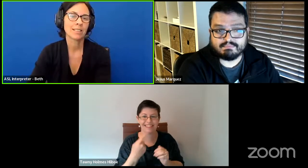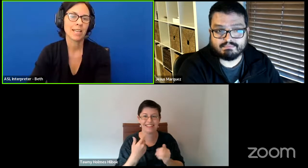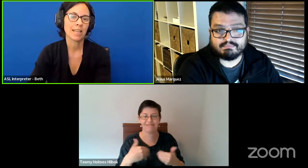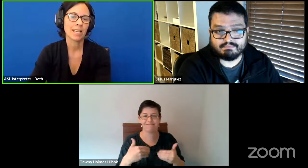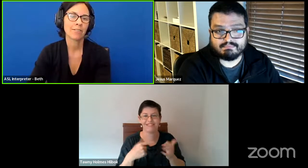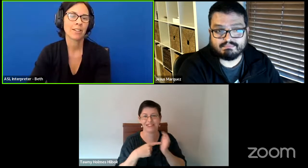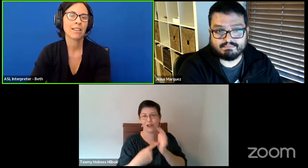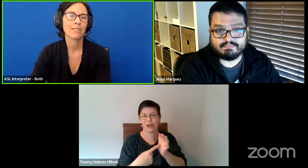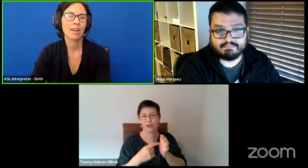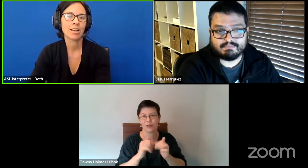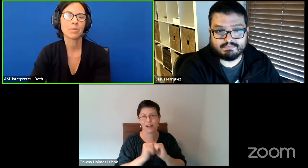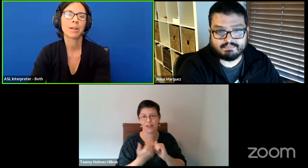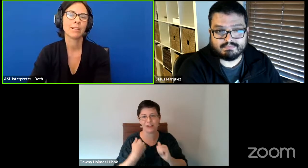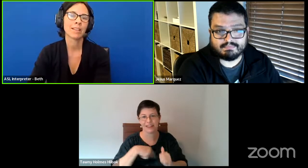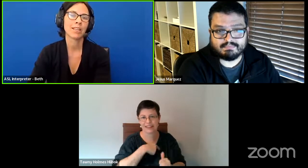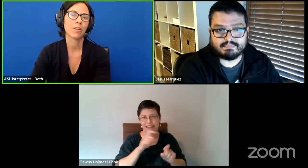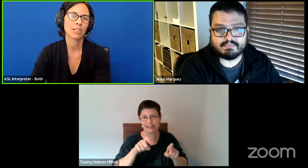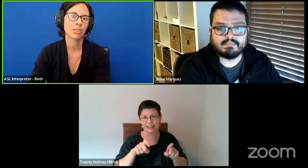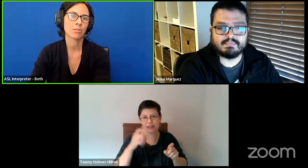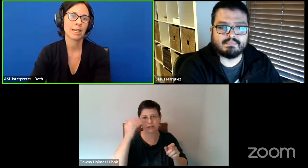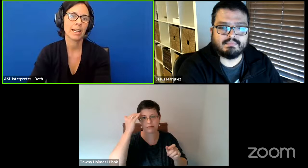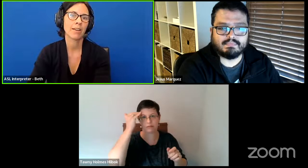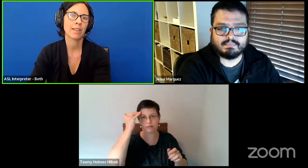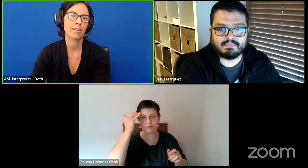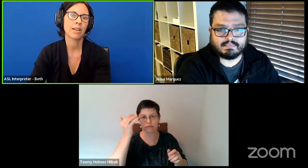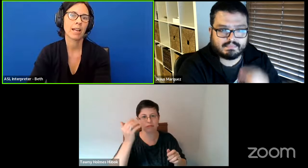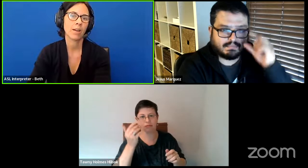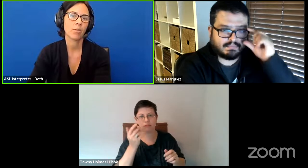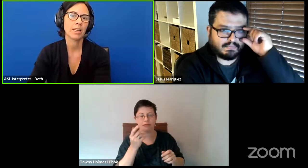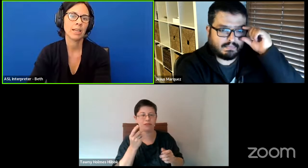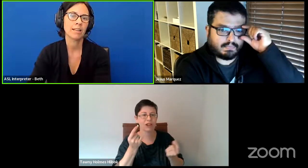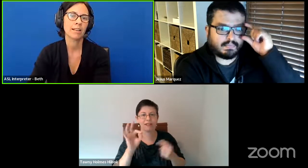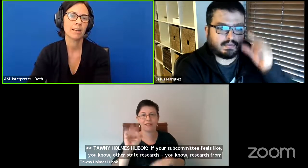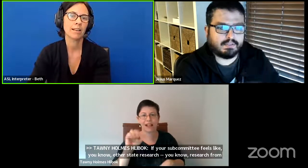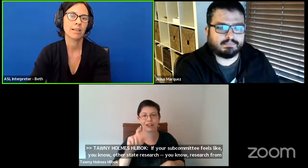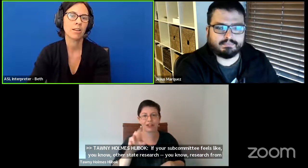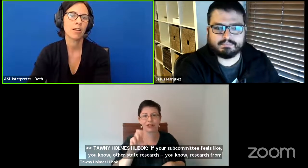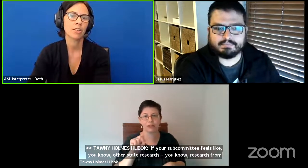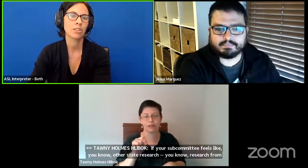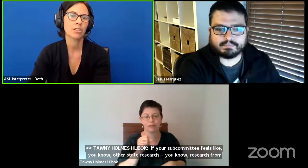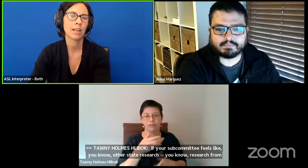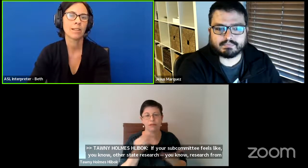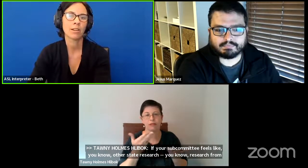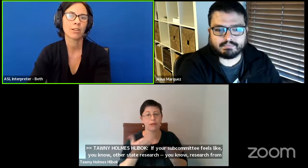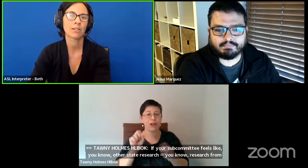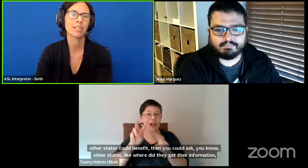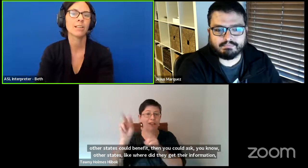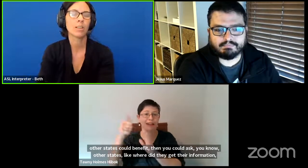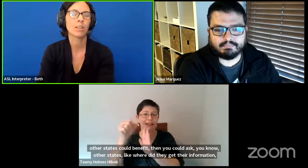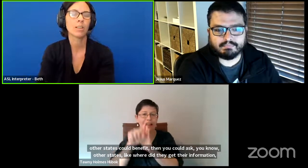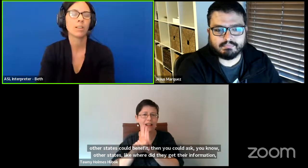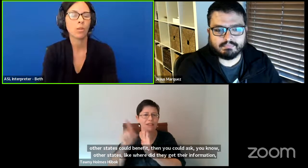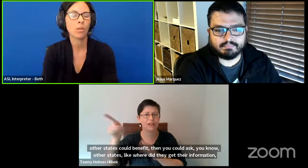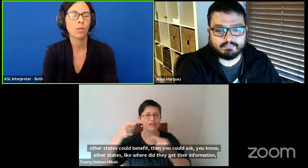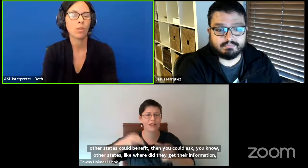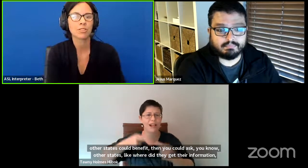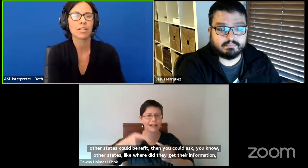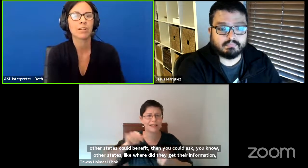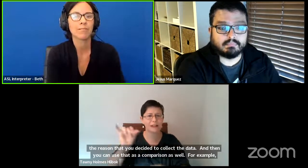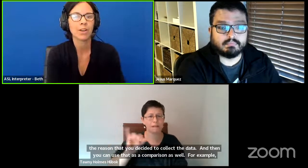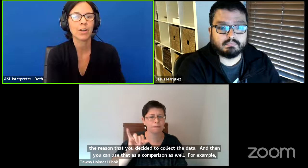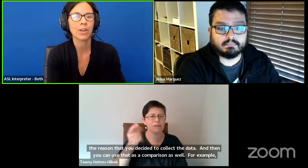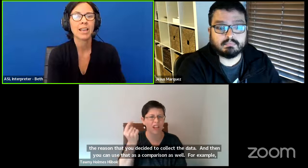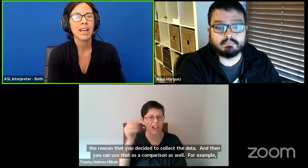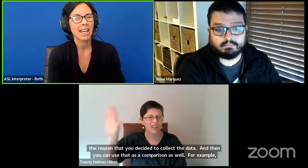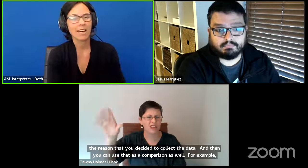hearing tests after they leave the hospital. That shows right now that how we need the knowledge, and there's some